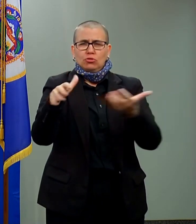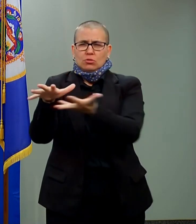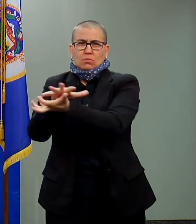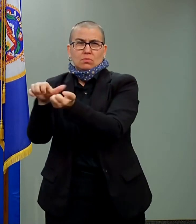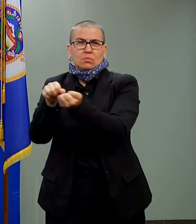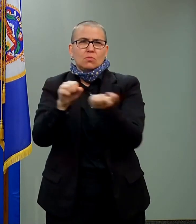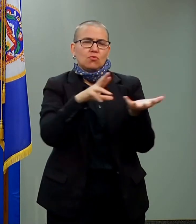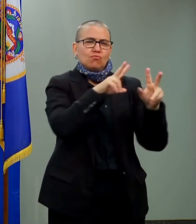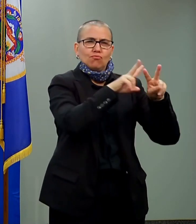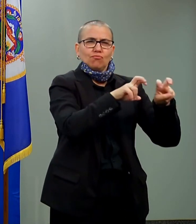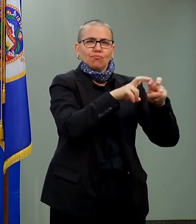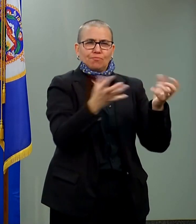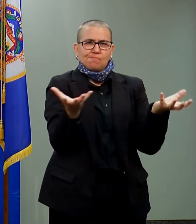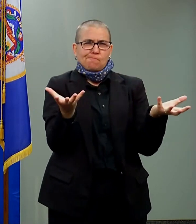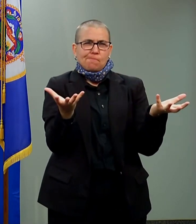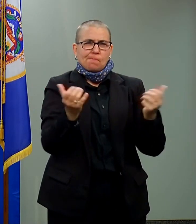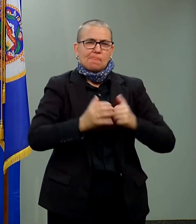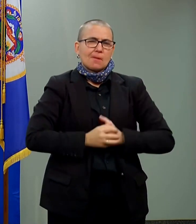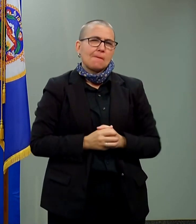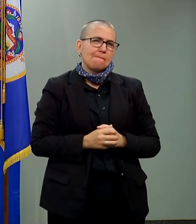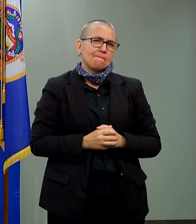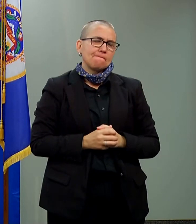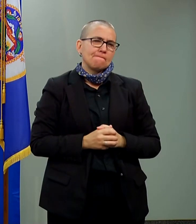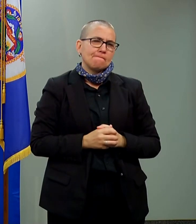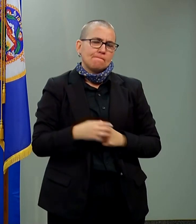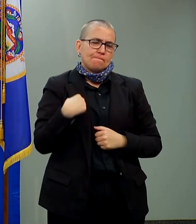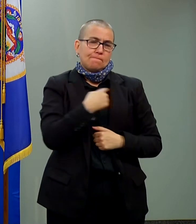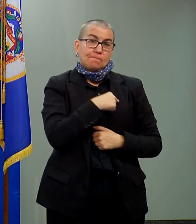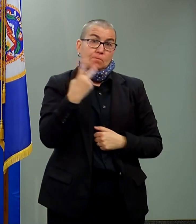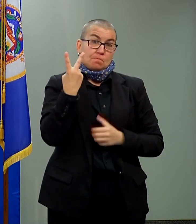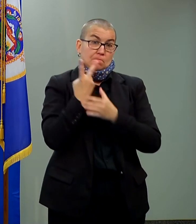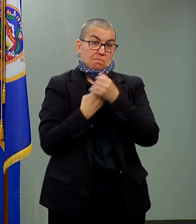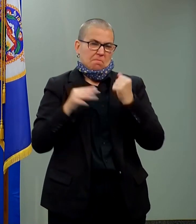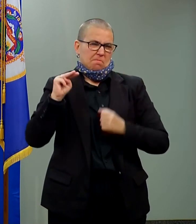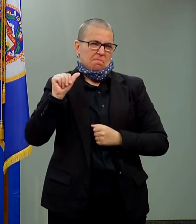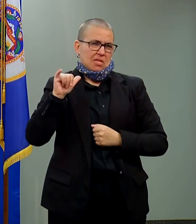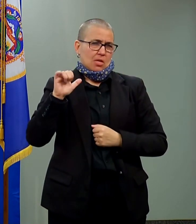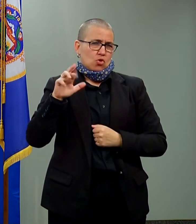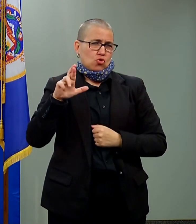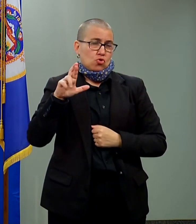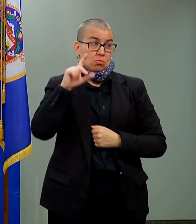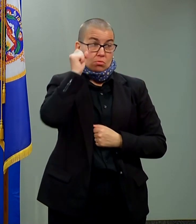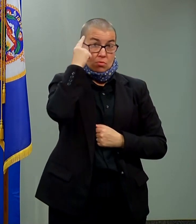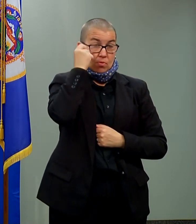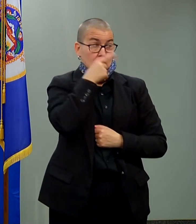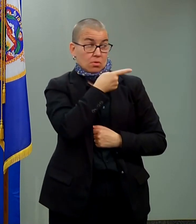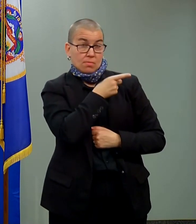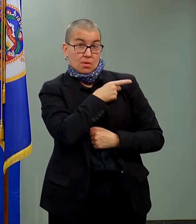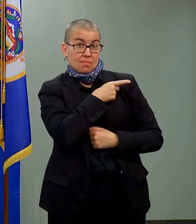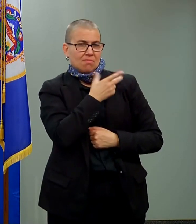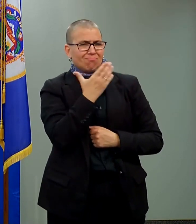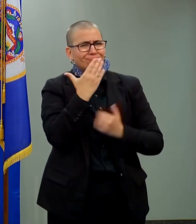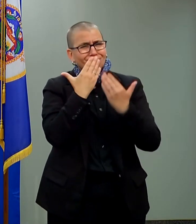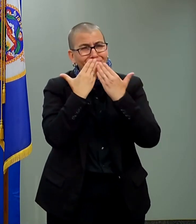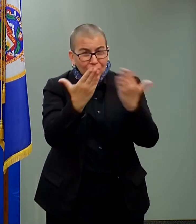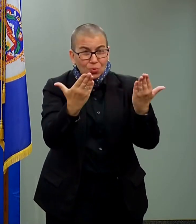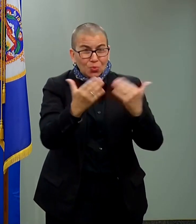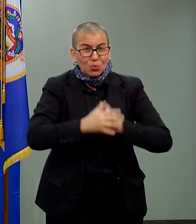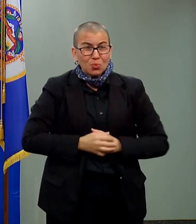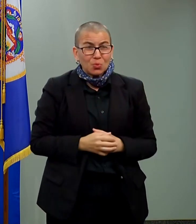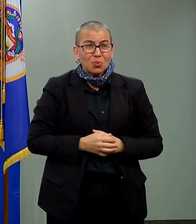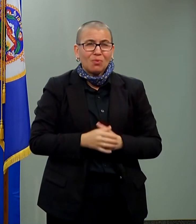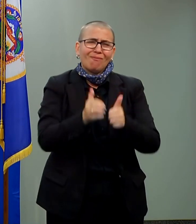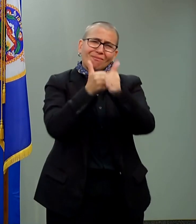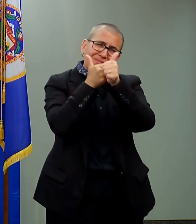of you who honored that curfew, who stayed home, and gave our law enforcement professionals an opportunity